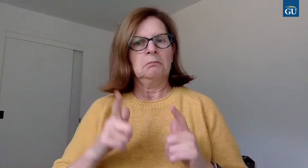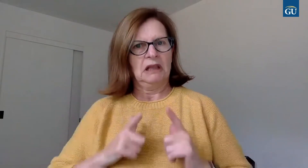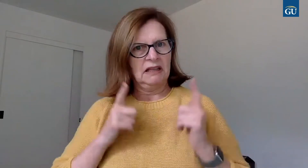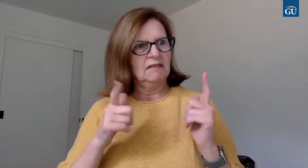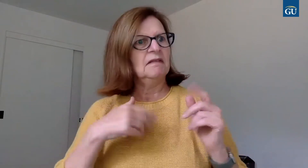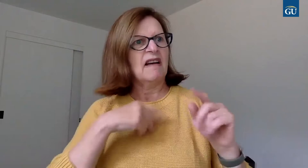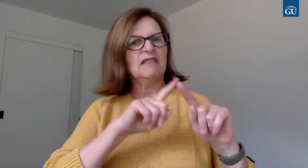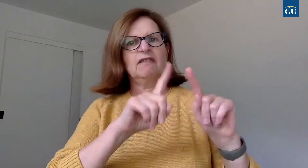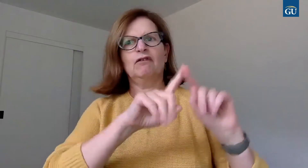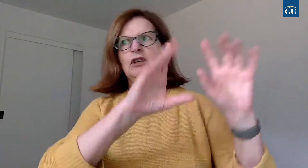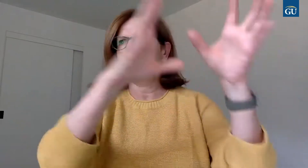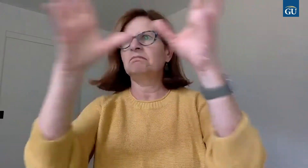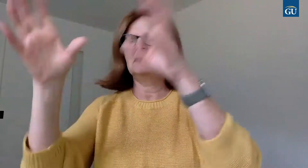tribe.